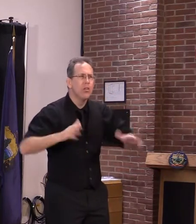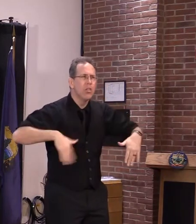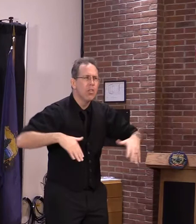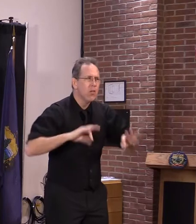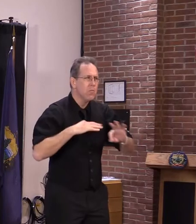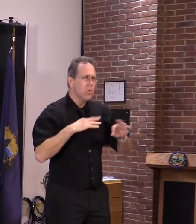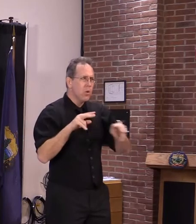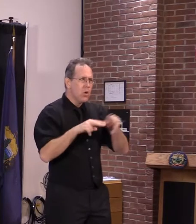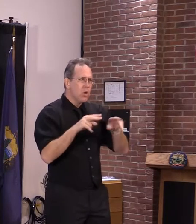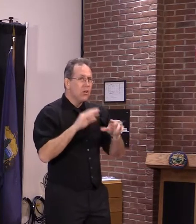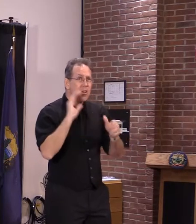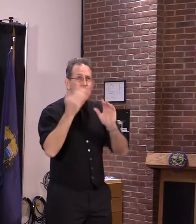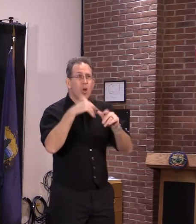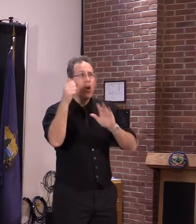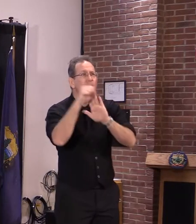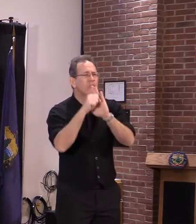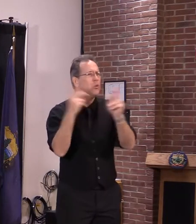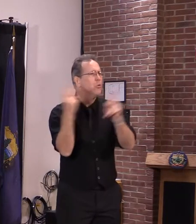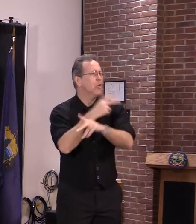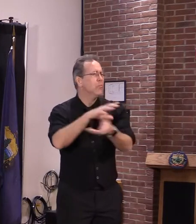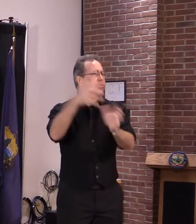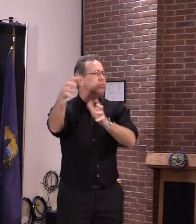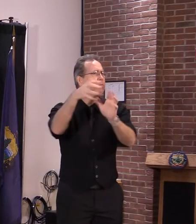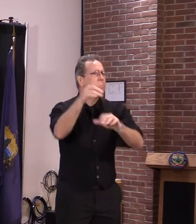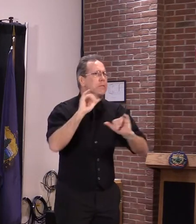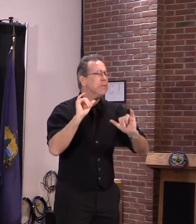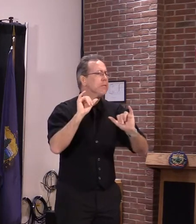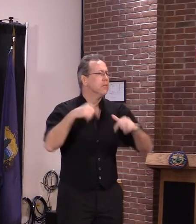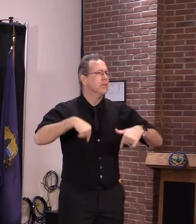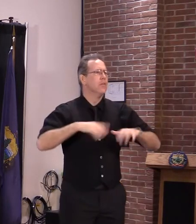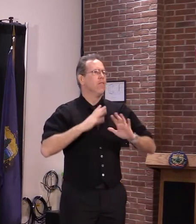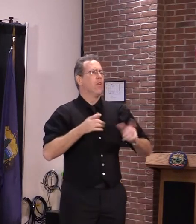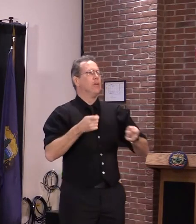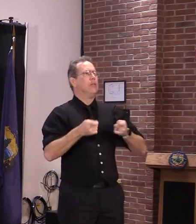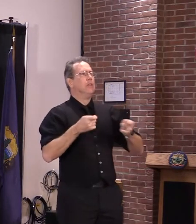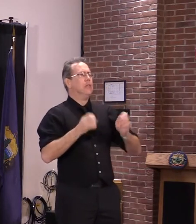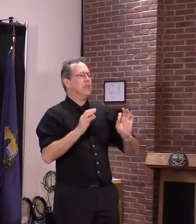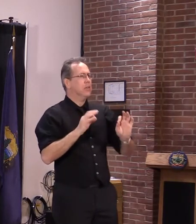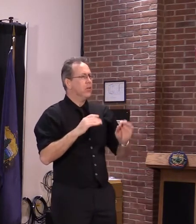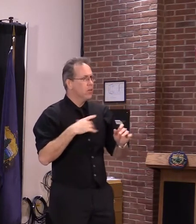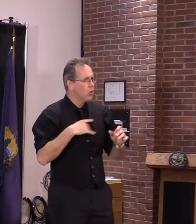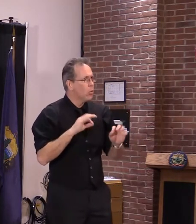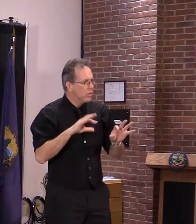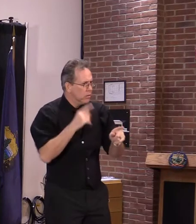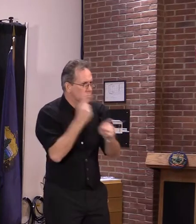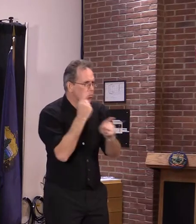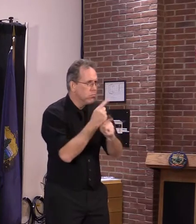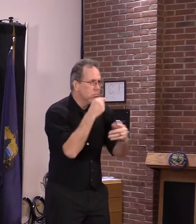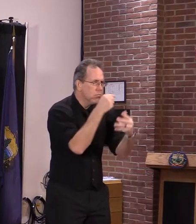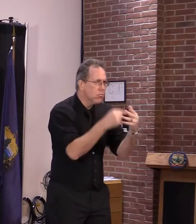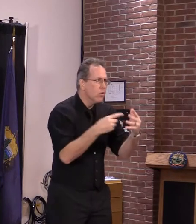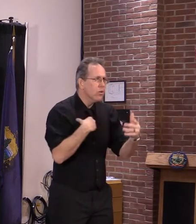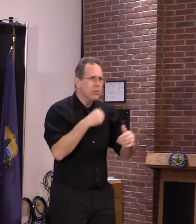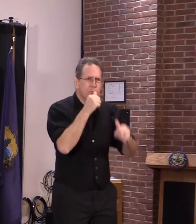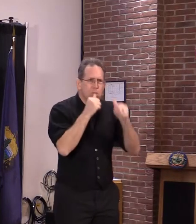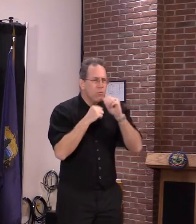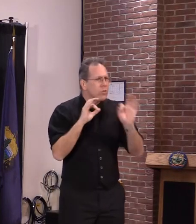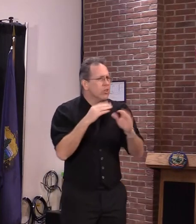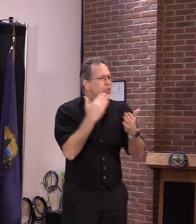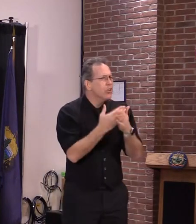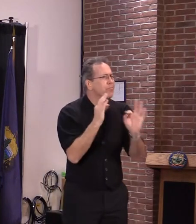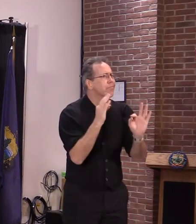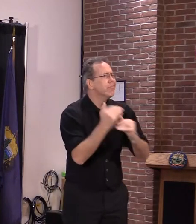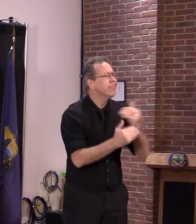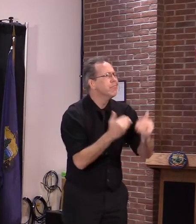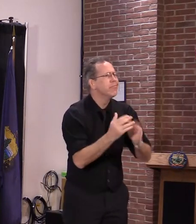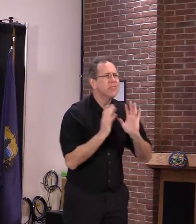death and in terms of hospitalization. So we have a lot to be proud of because of, again, adding that level